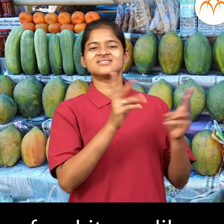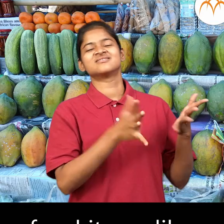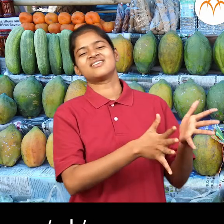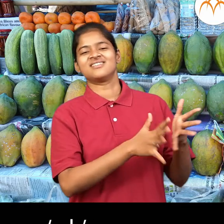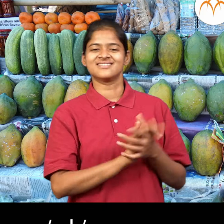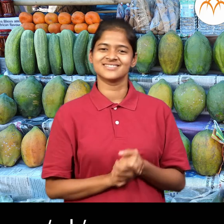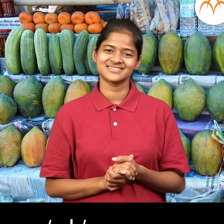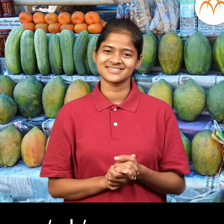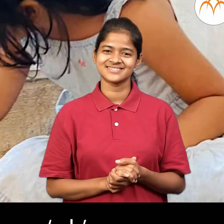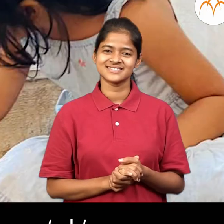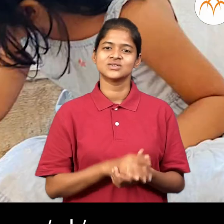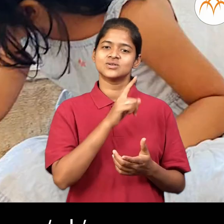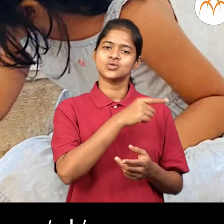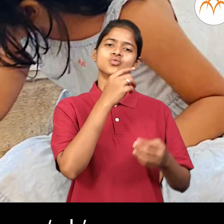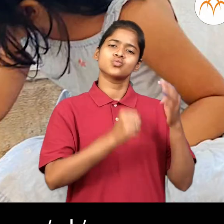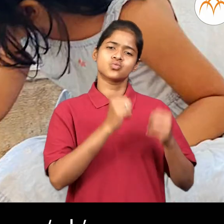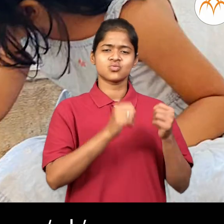So Tanaya says okay.